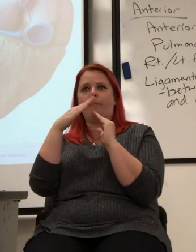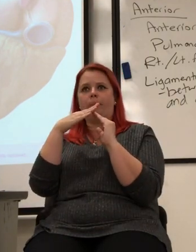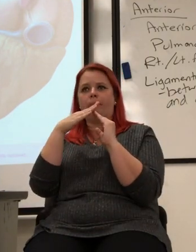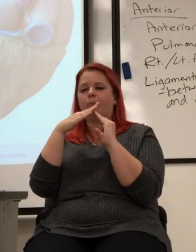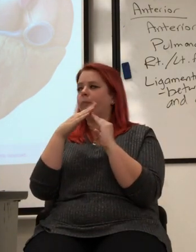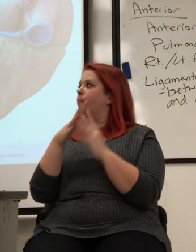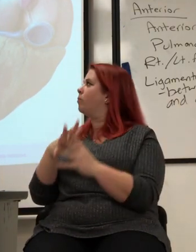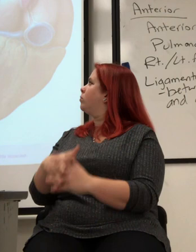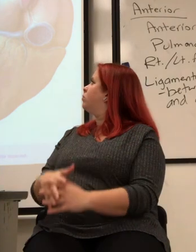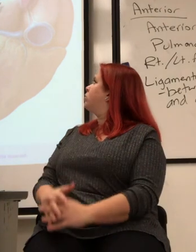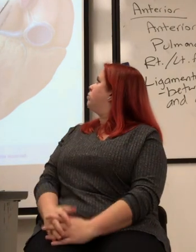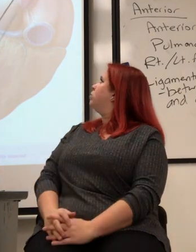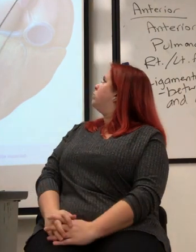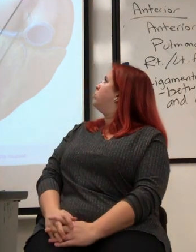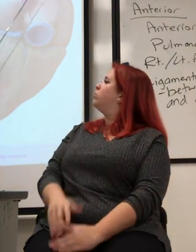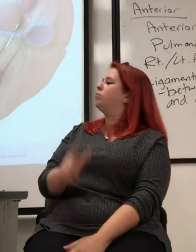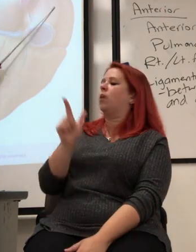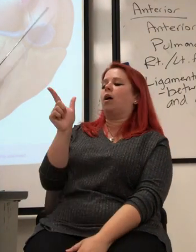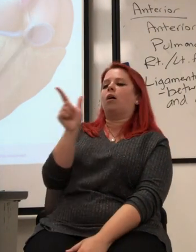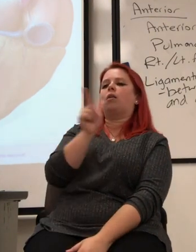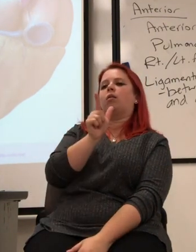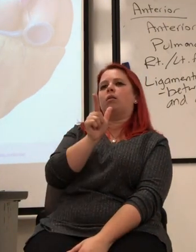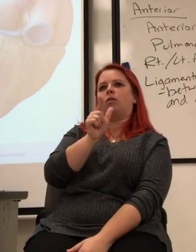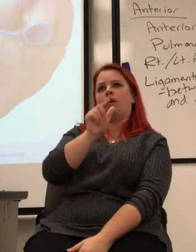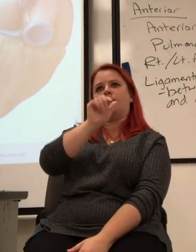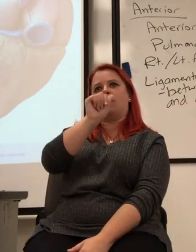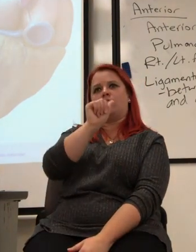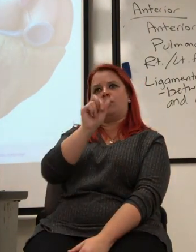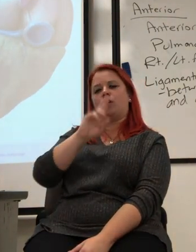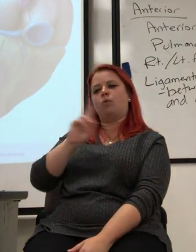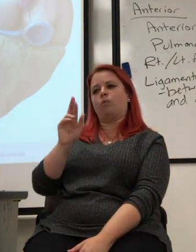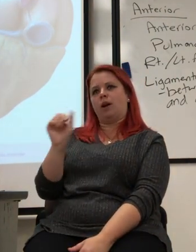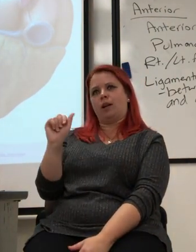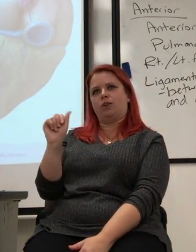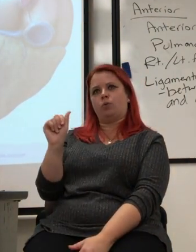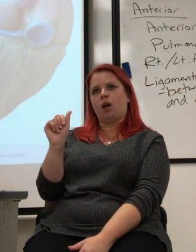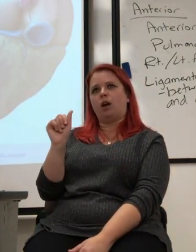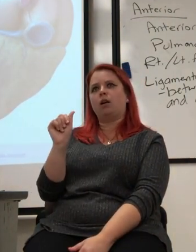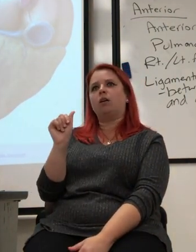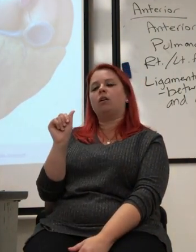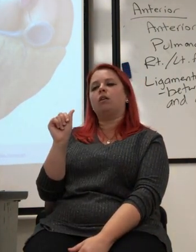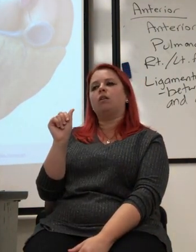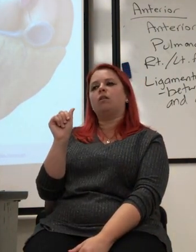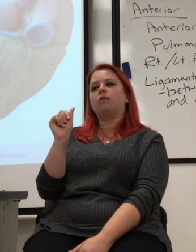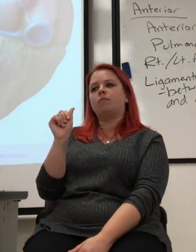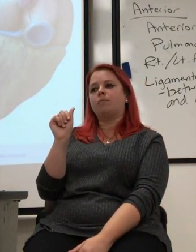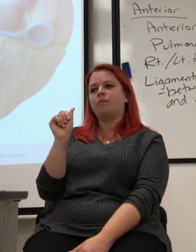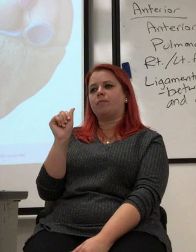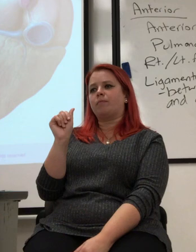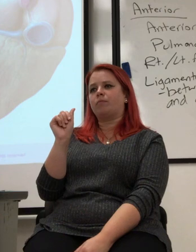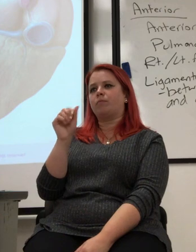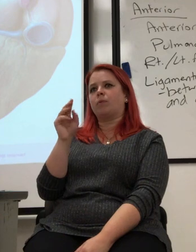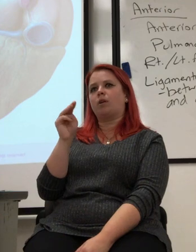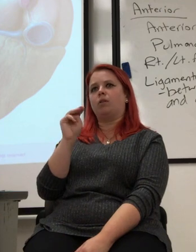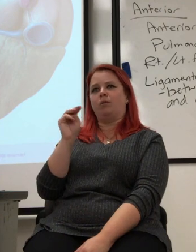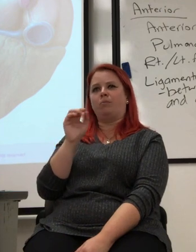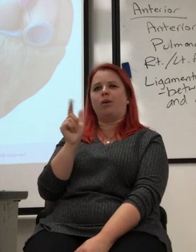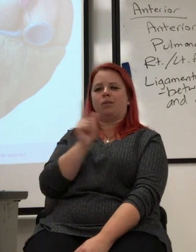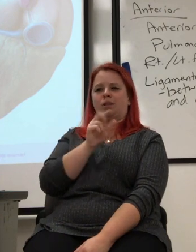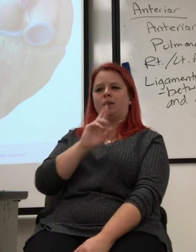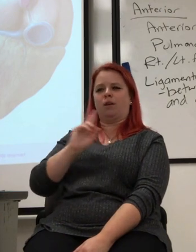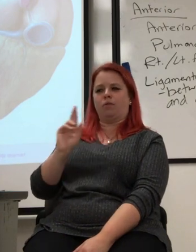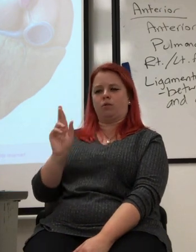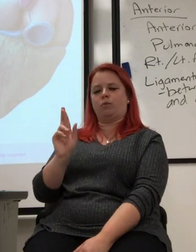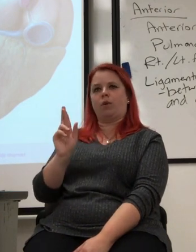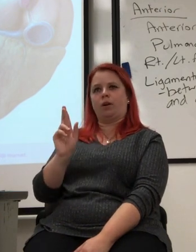Left atria, right atria. on the monitor here. Here's the left